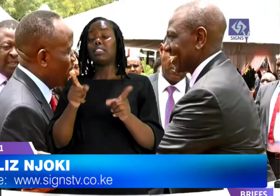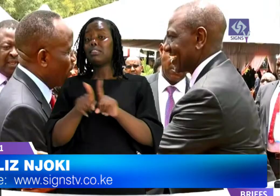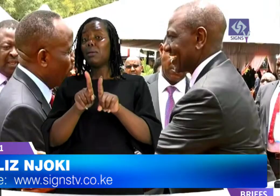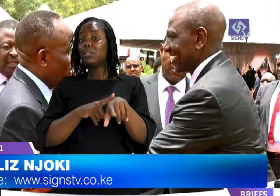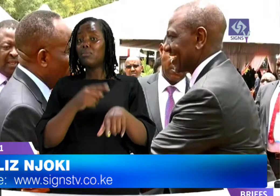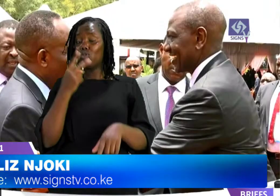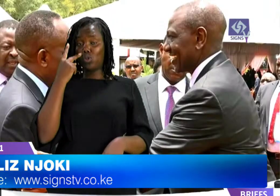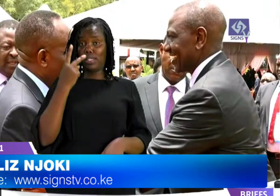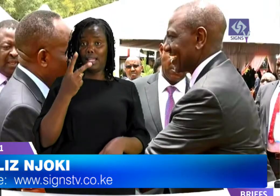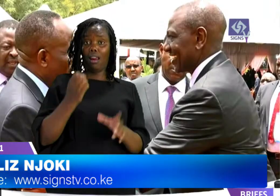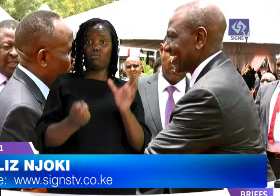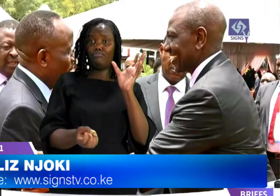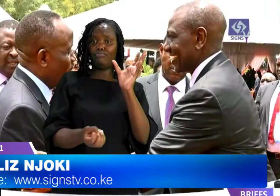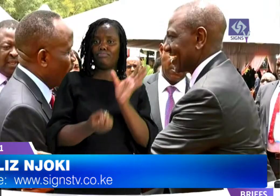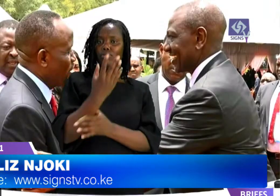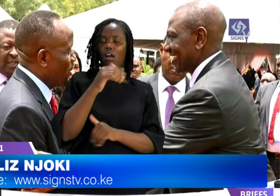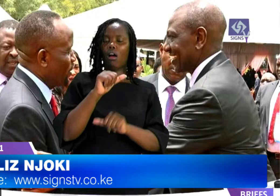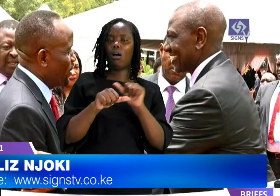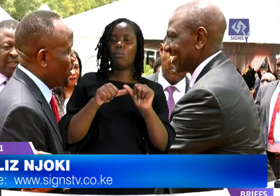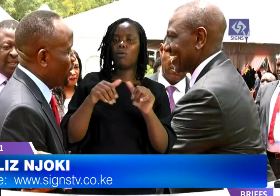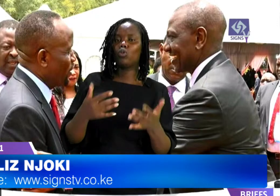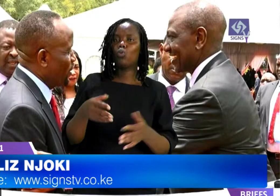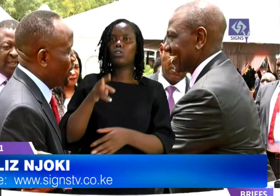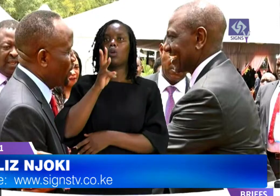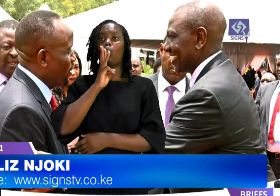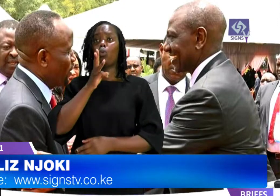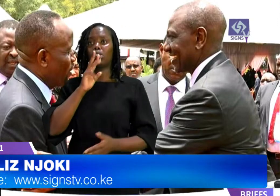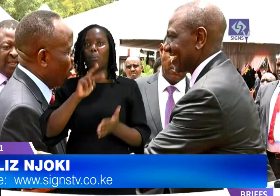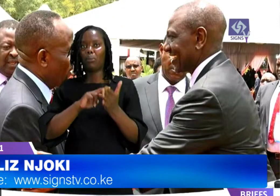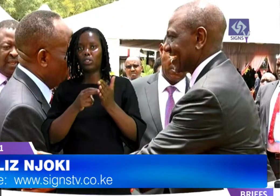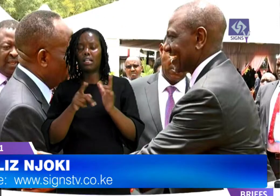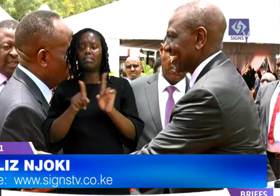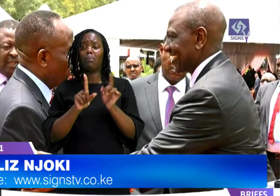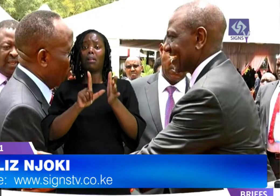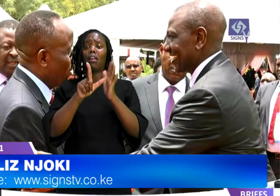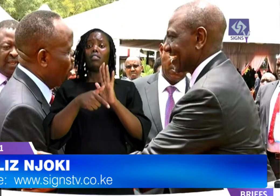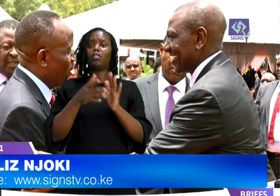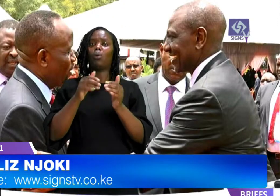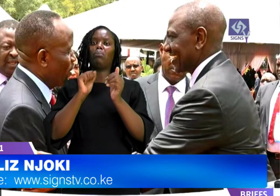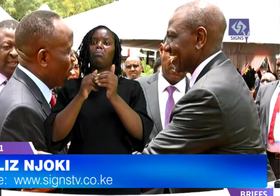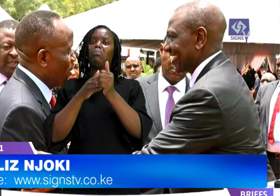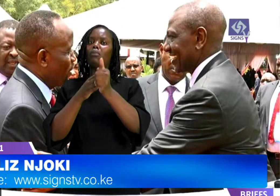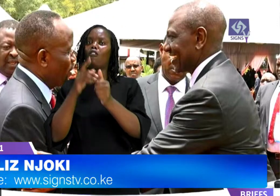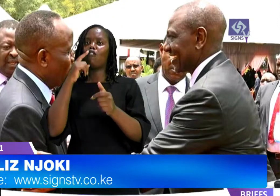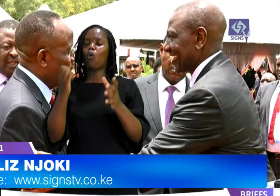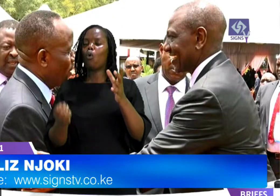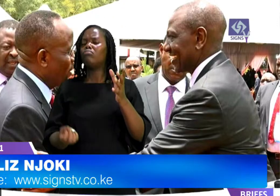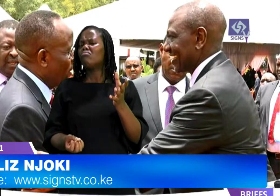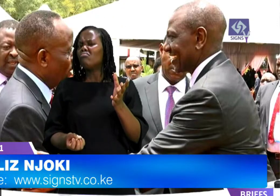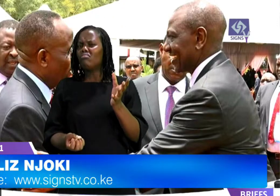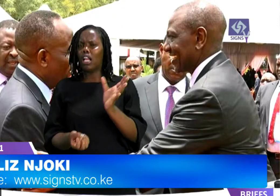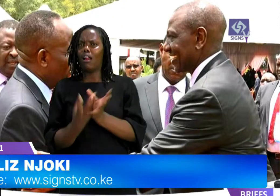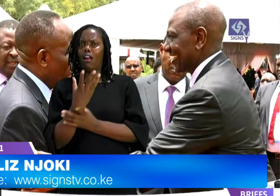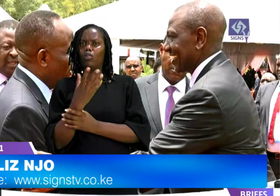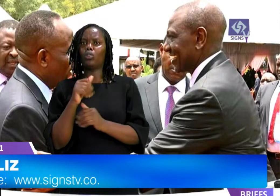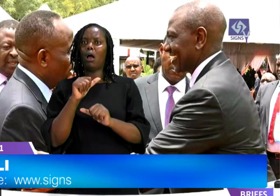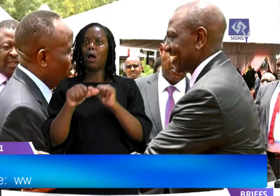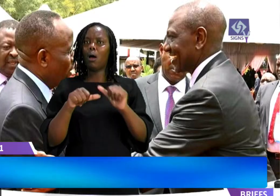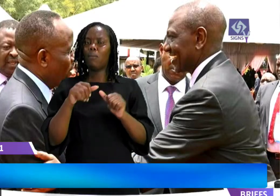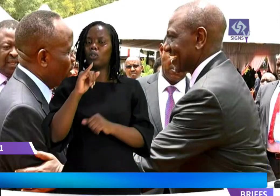in Endebess constituency to launch a water project and later preside over the launch